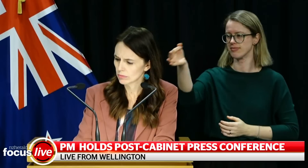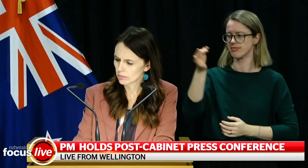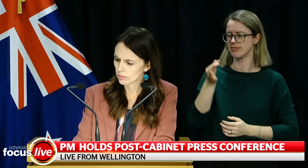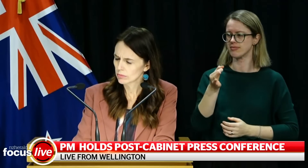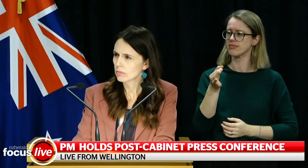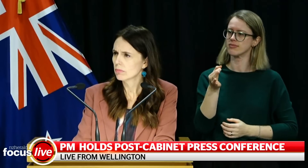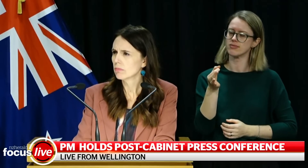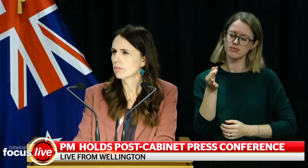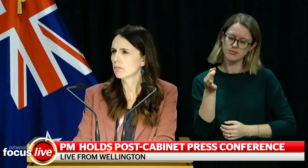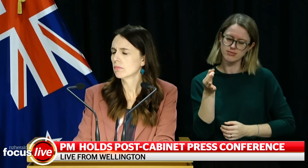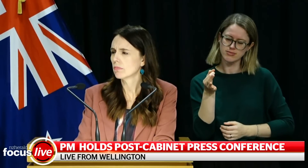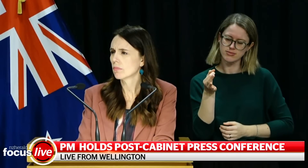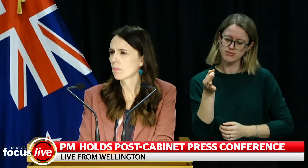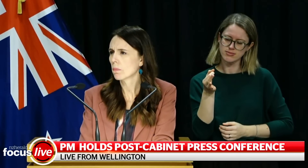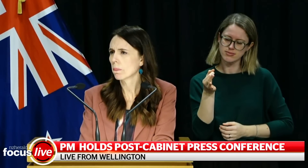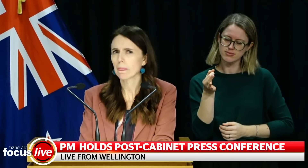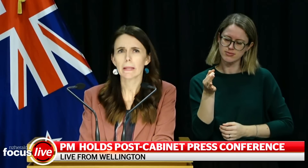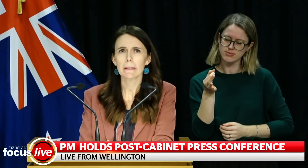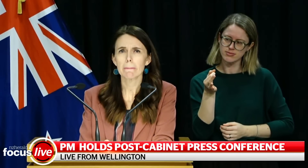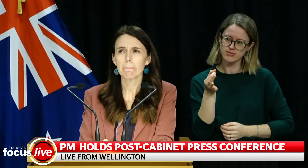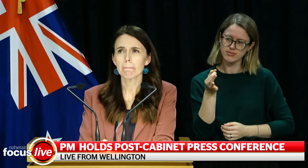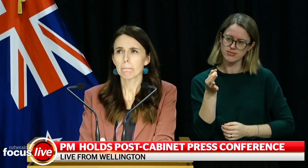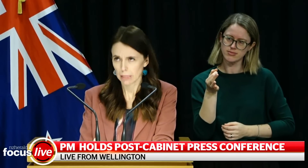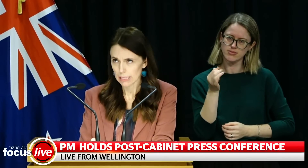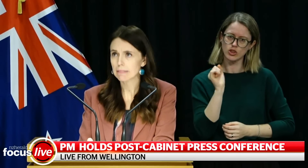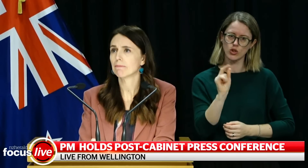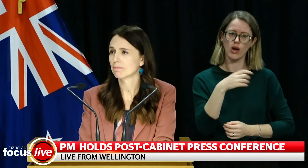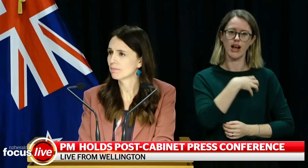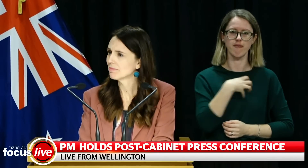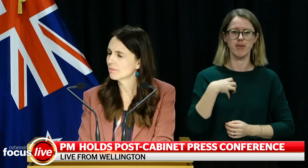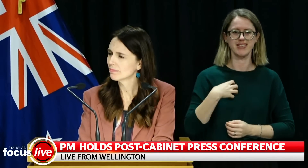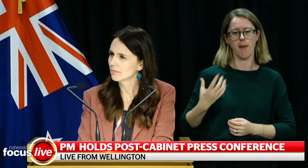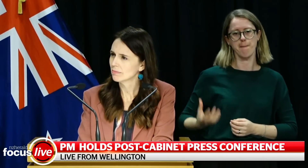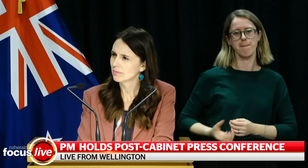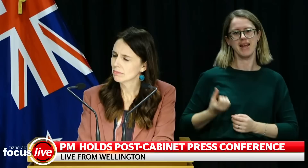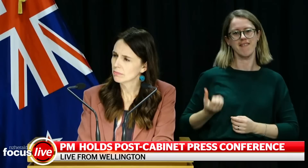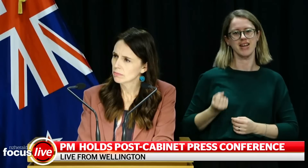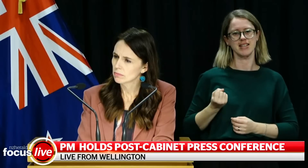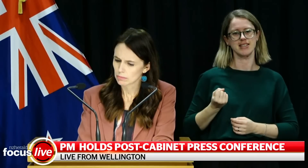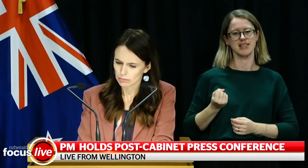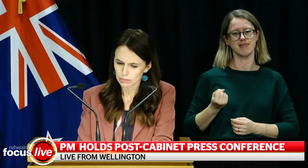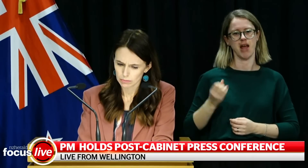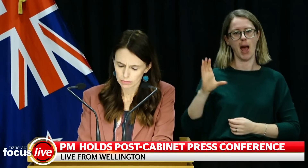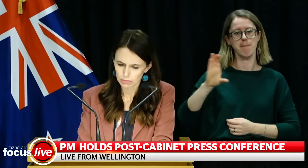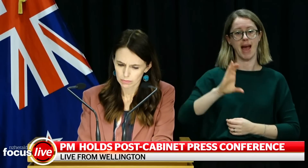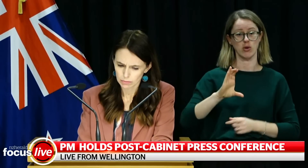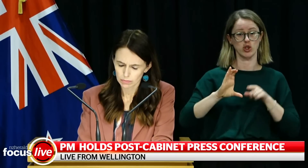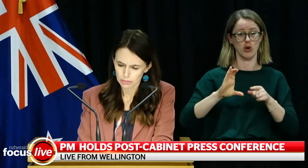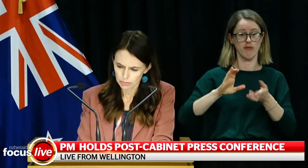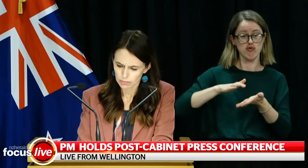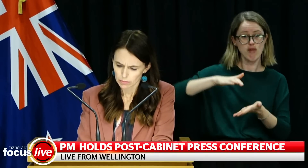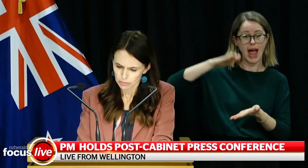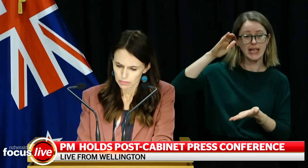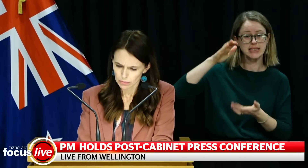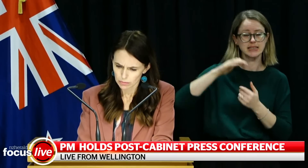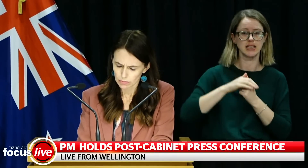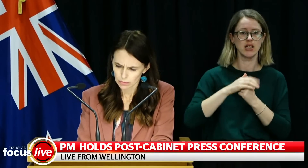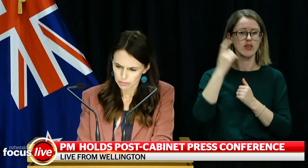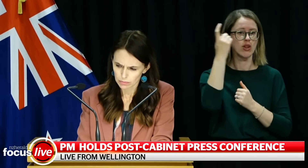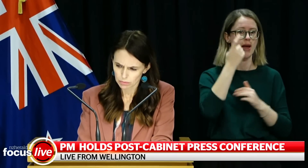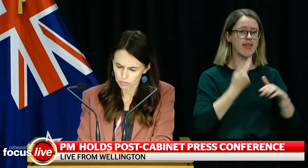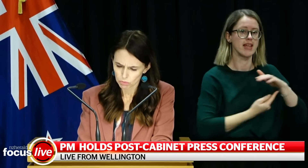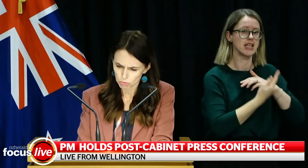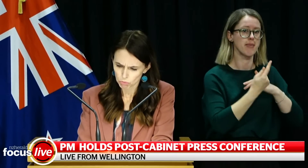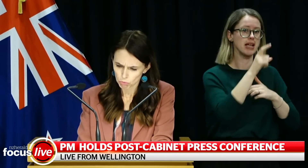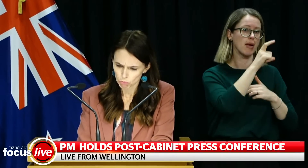has lifted, significantly lifted welfare. Yes. Do you think, well, do you have any thoughts on getting an independent commission to